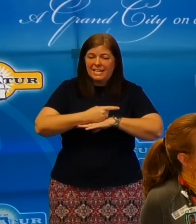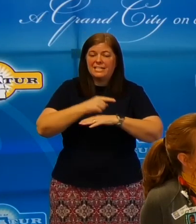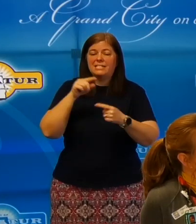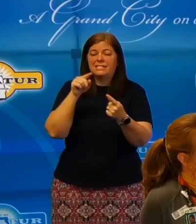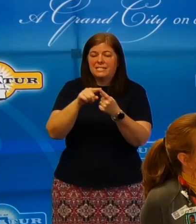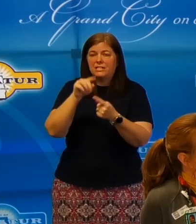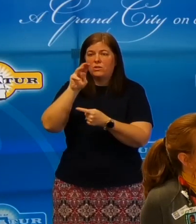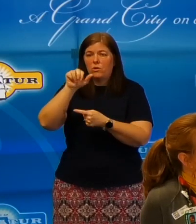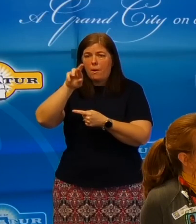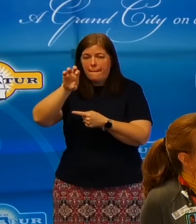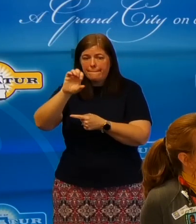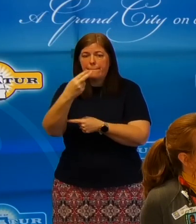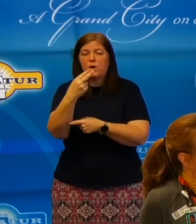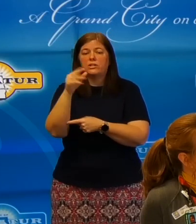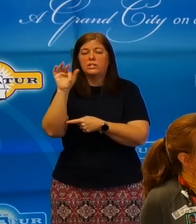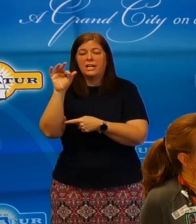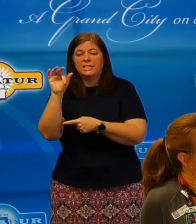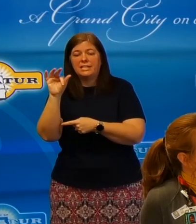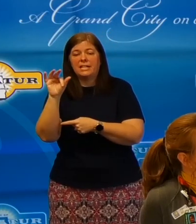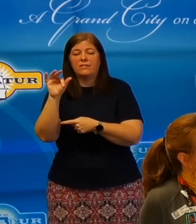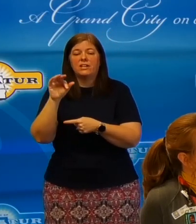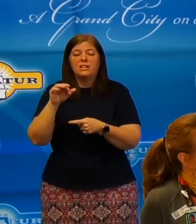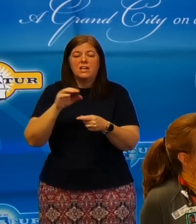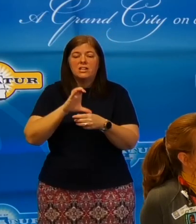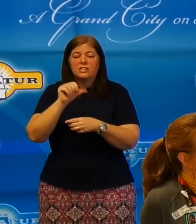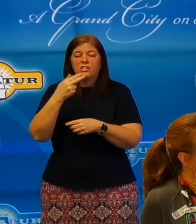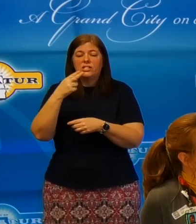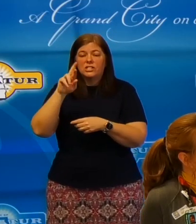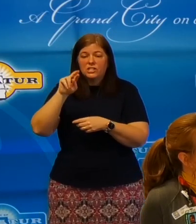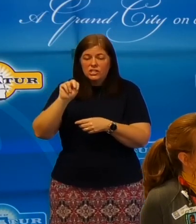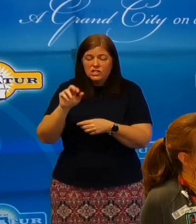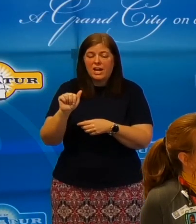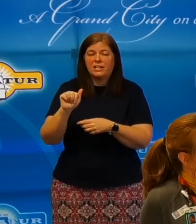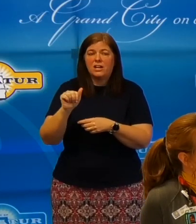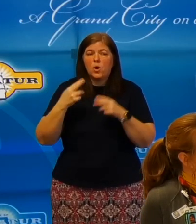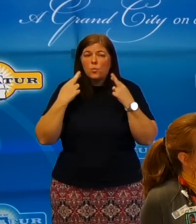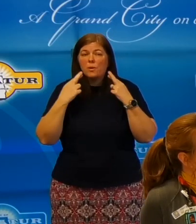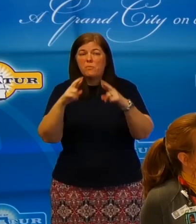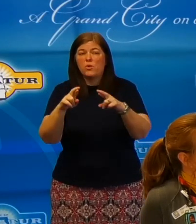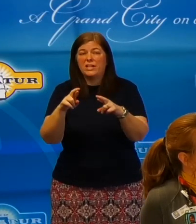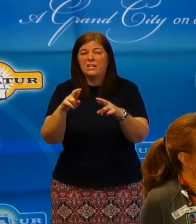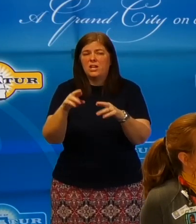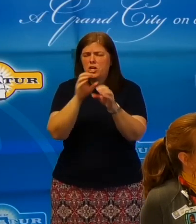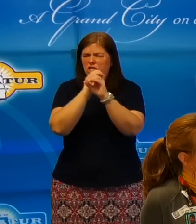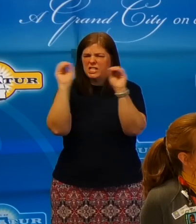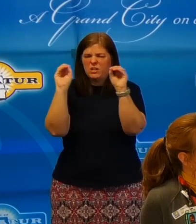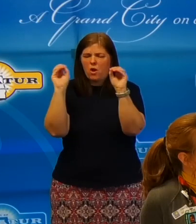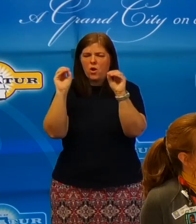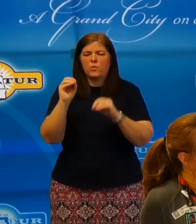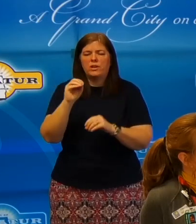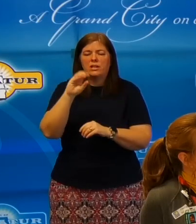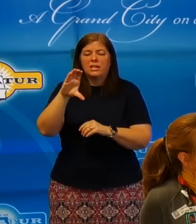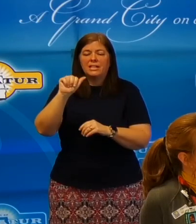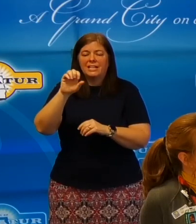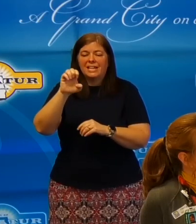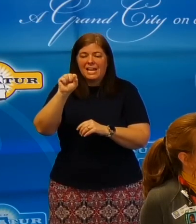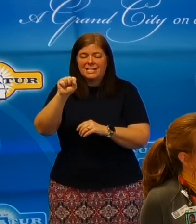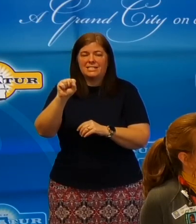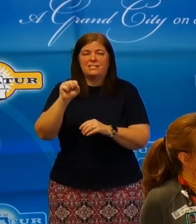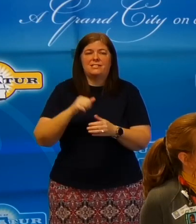19th reported their last case, 0 cases after that. That's 80 days. So if you look at when the president on the 16th